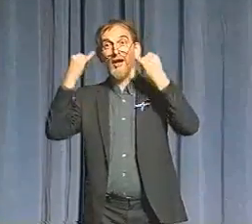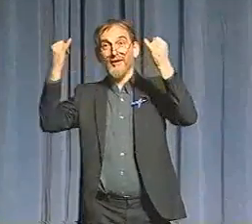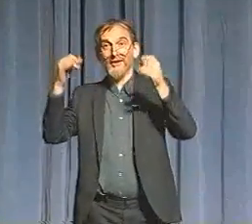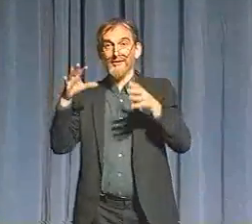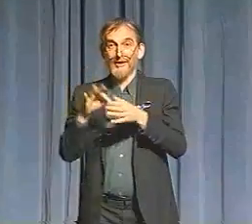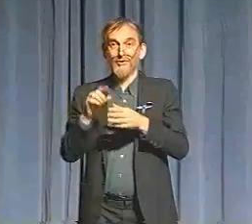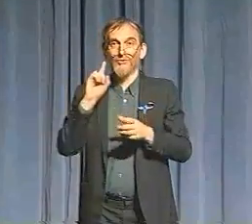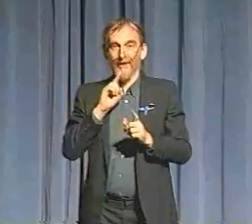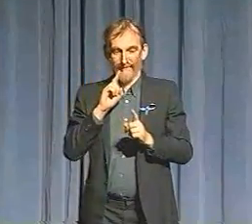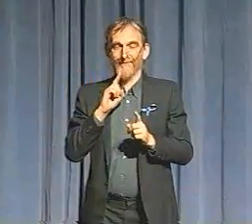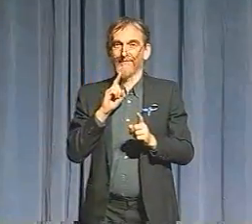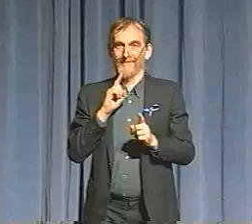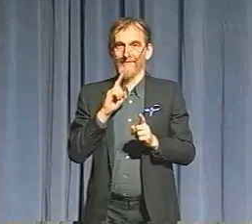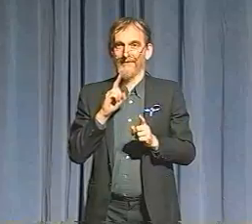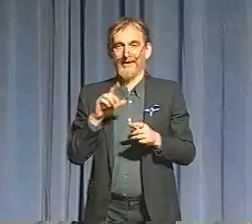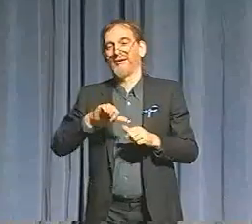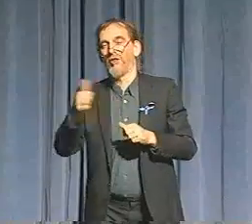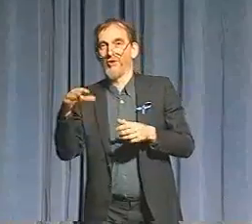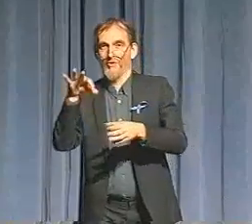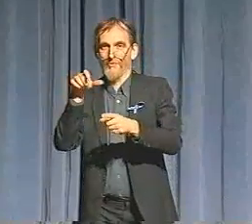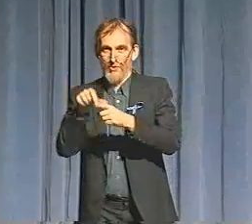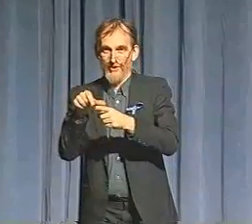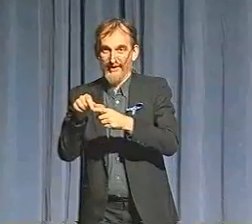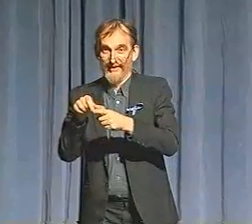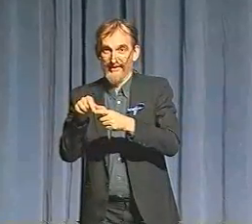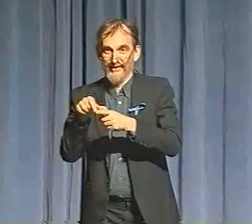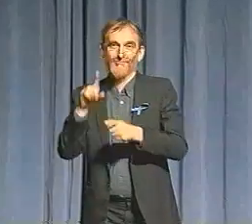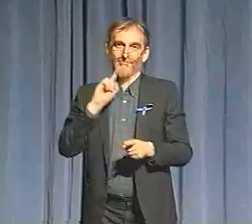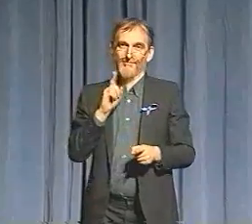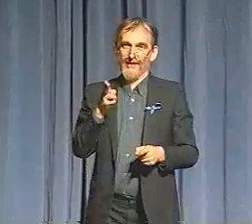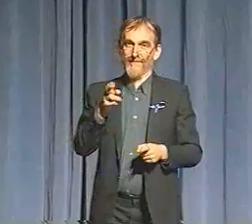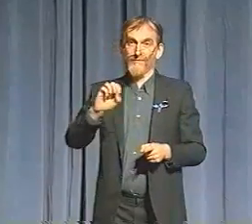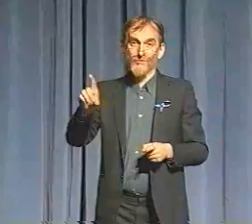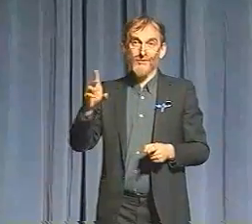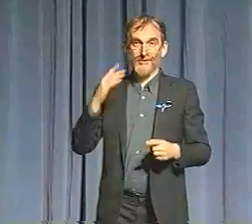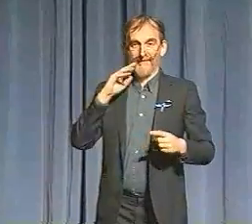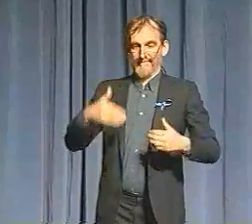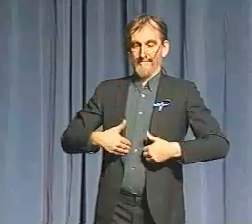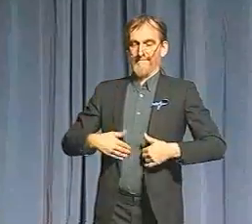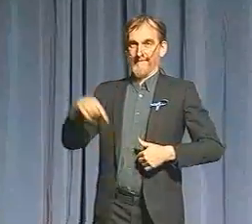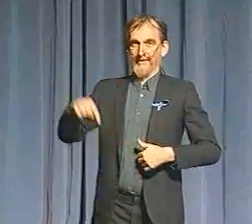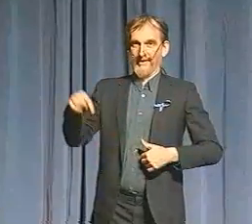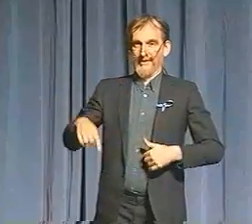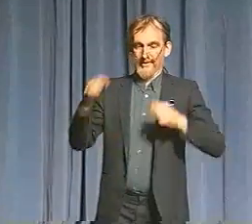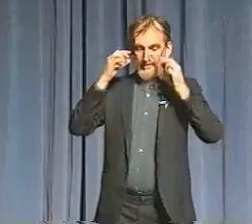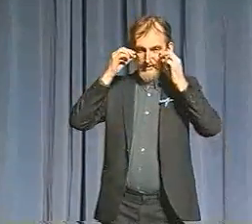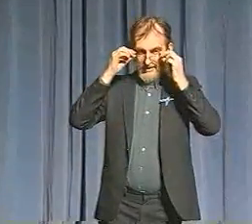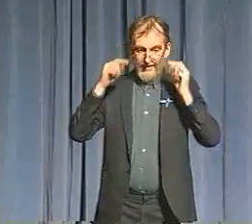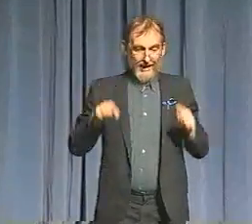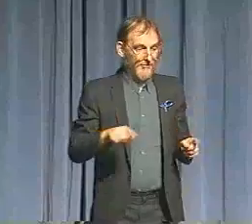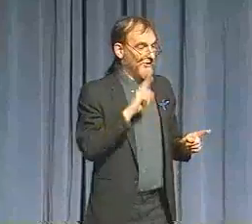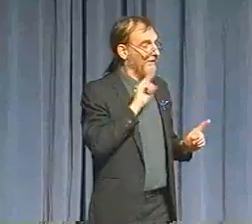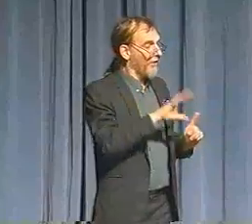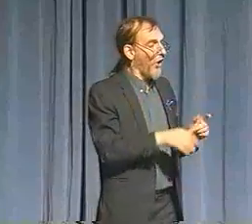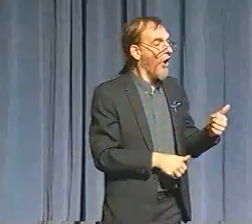We don't know what life was in the past. We don't know what it will look like in the future, but I'm proposing